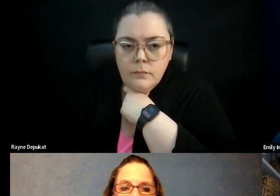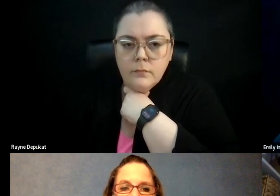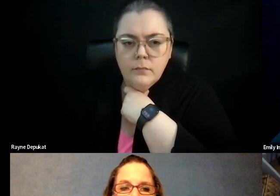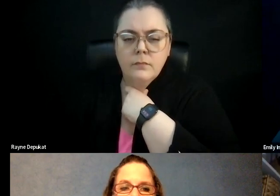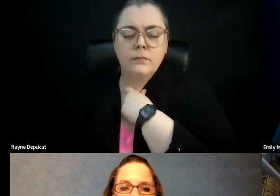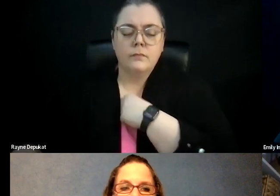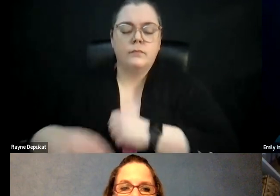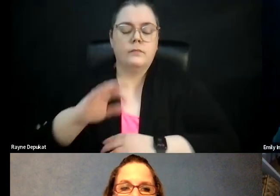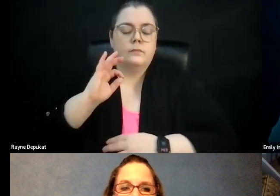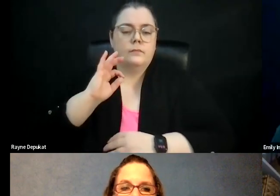prefer.